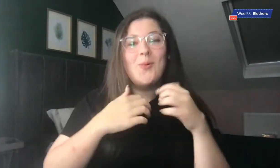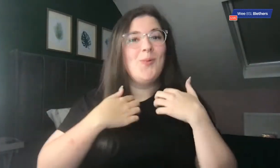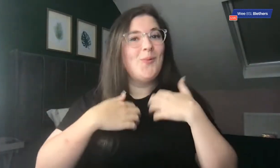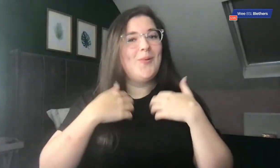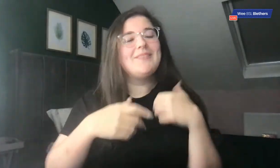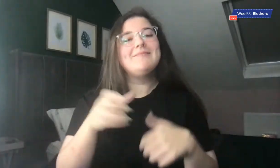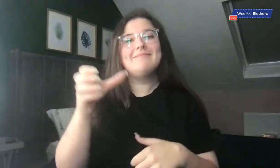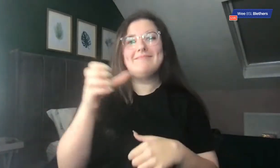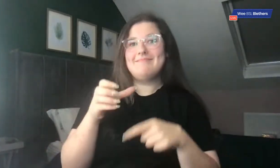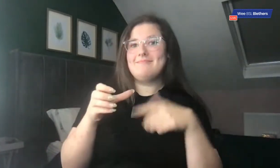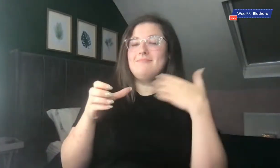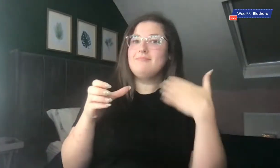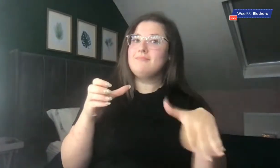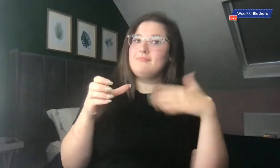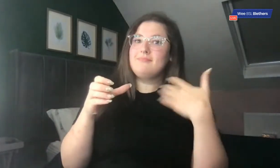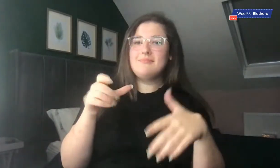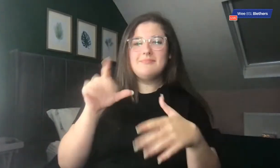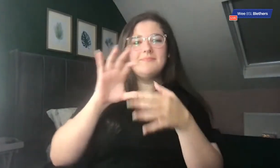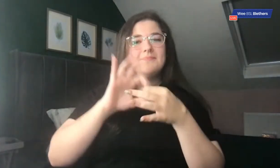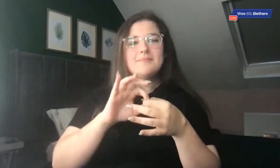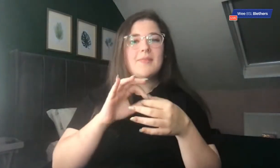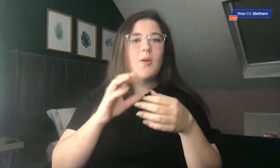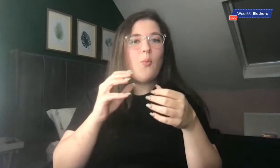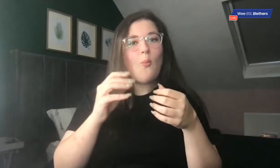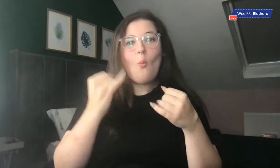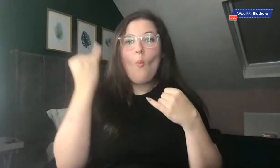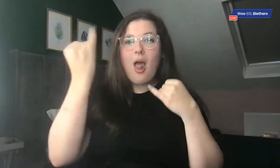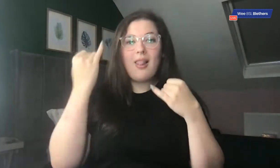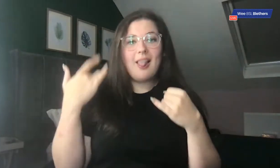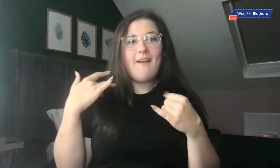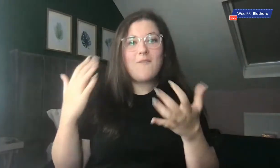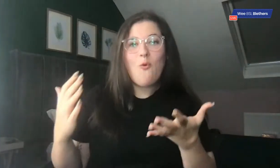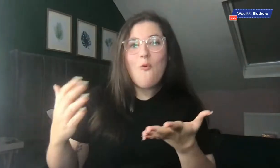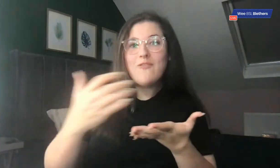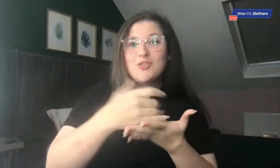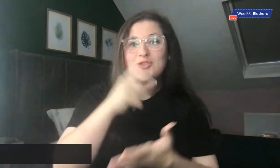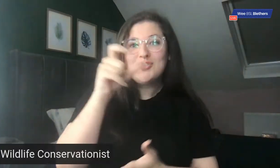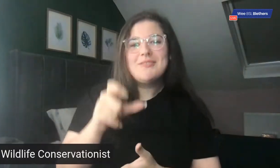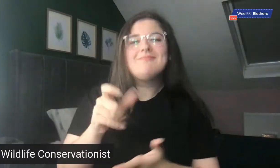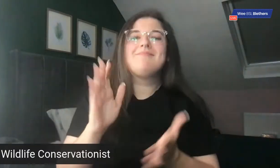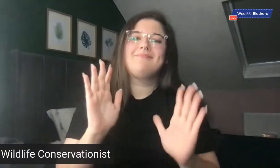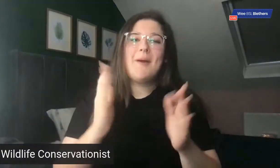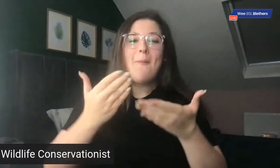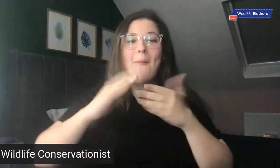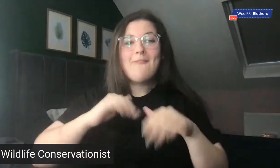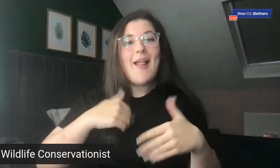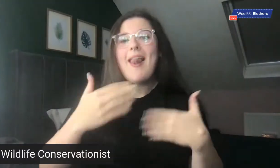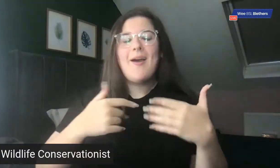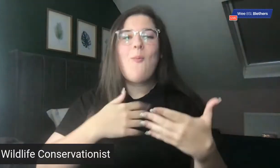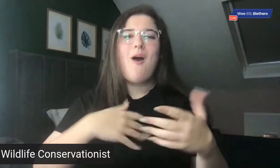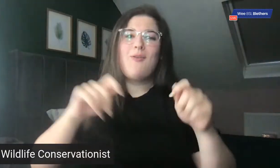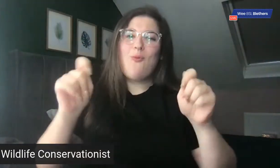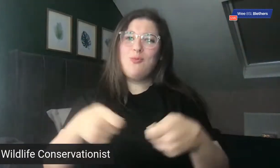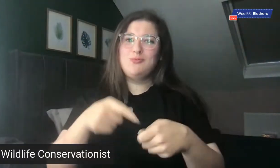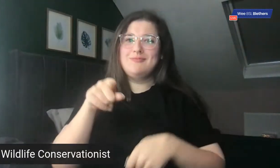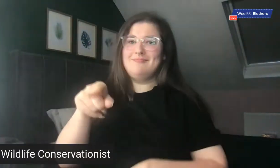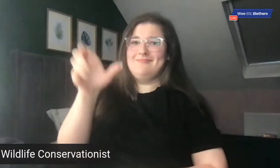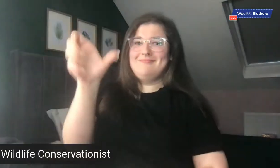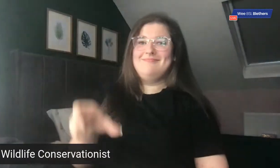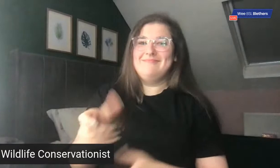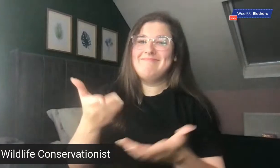Our live stream event tonight, I'm so excited about because our guest is involved in